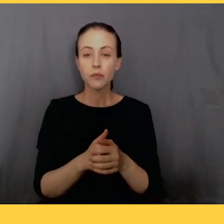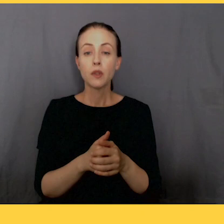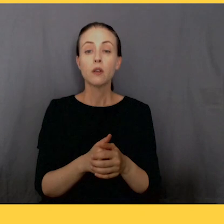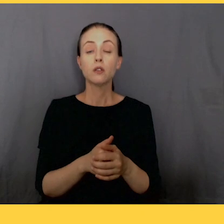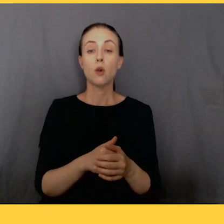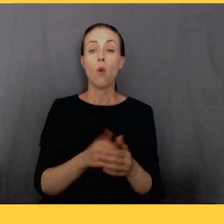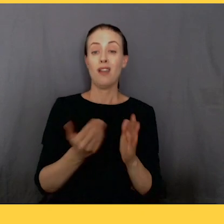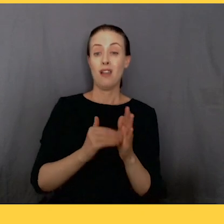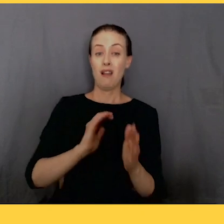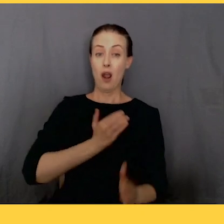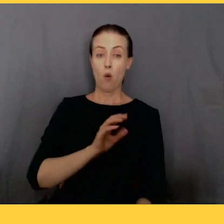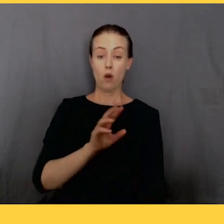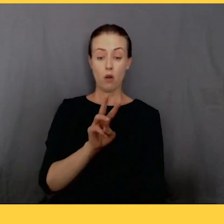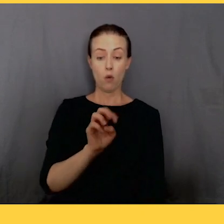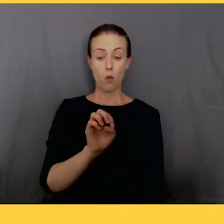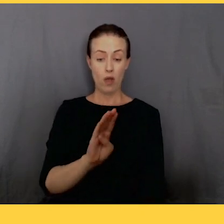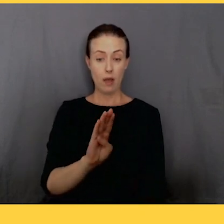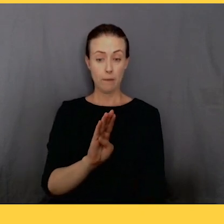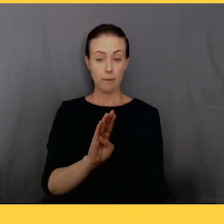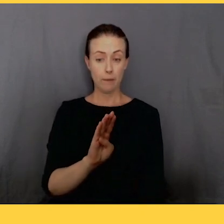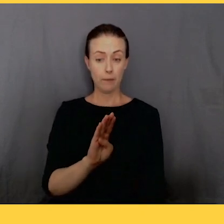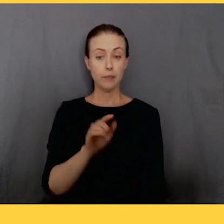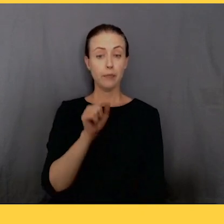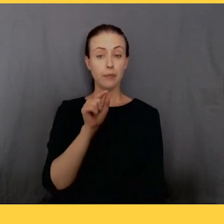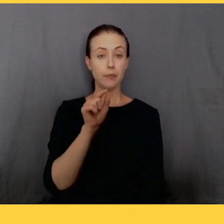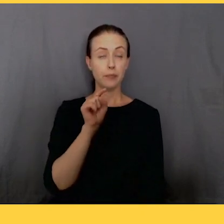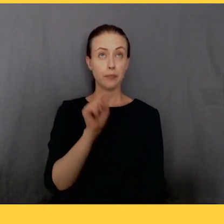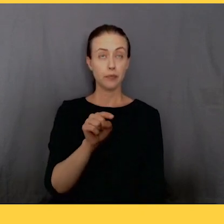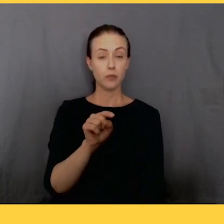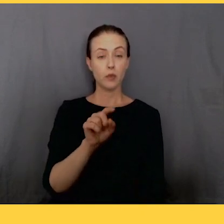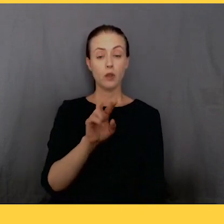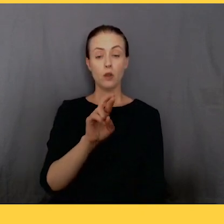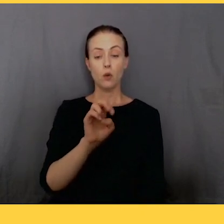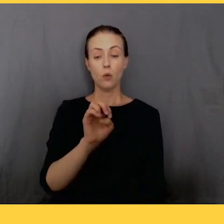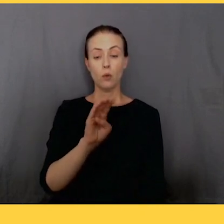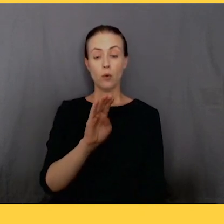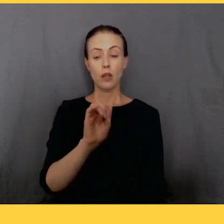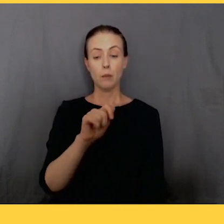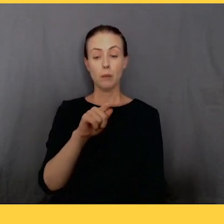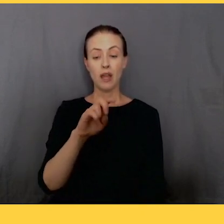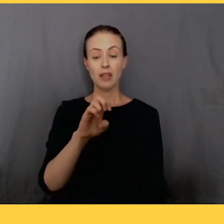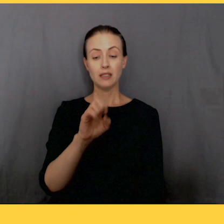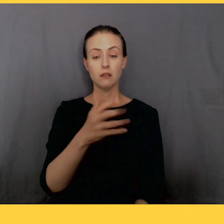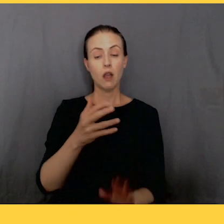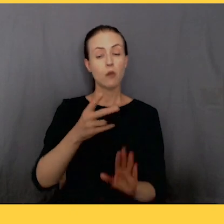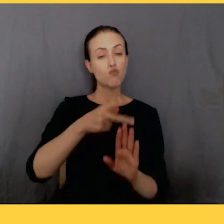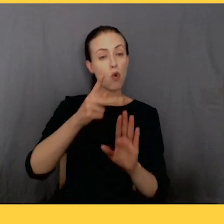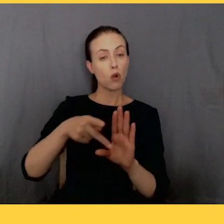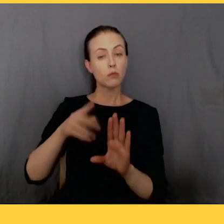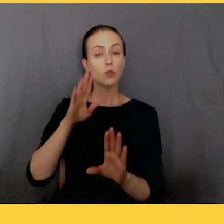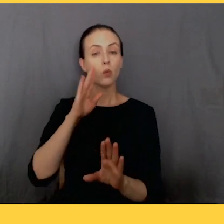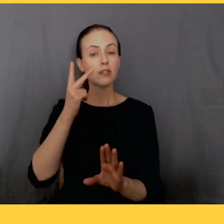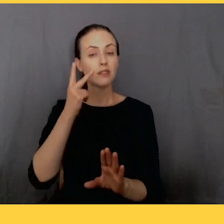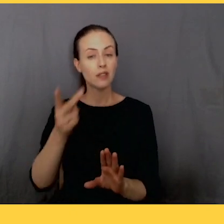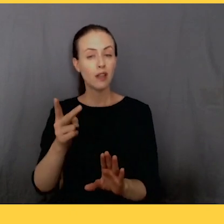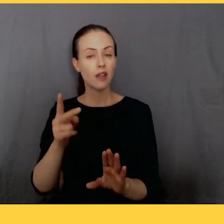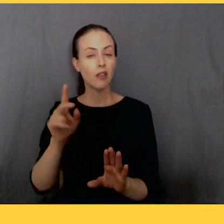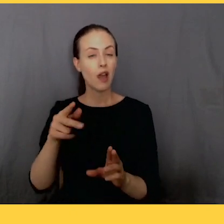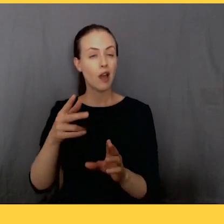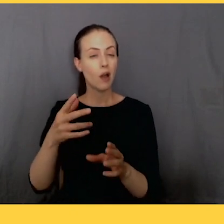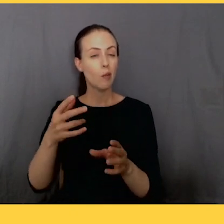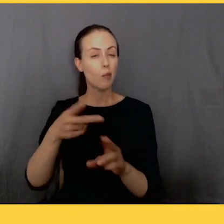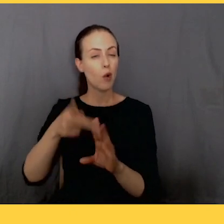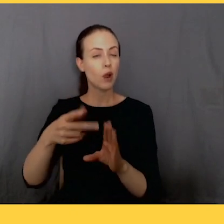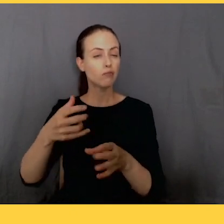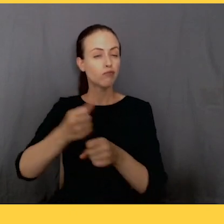website, if you look under programs, rebates and programs, you'll see the SGIP program. In there, if